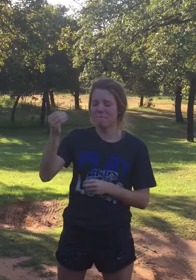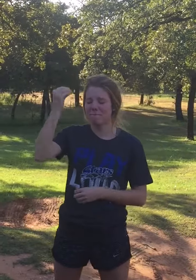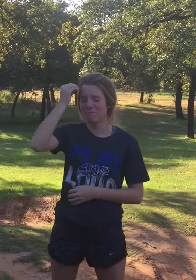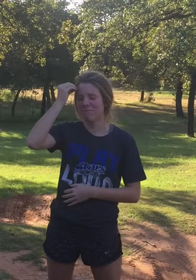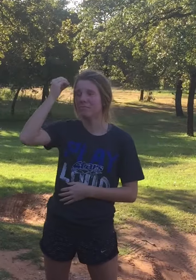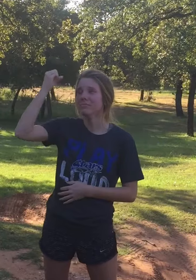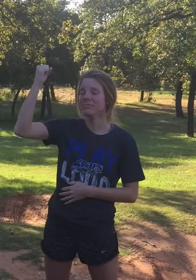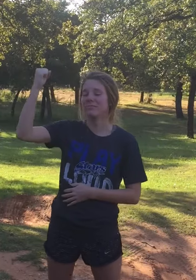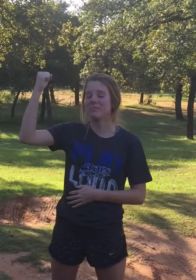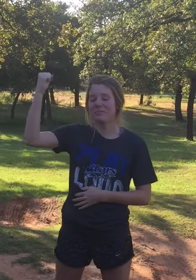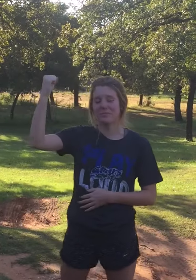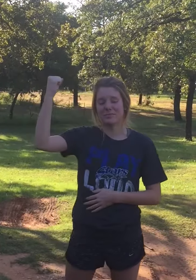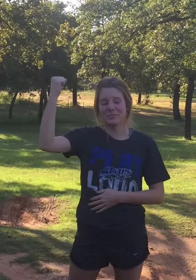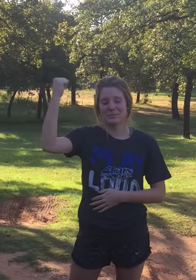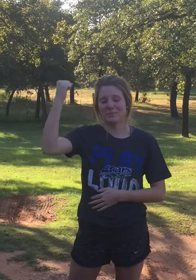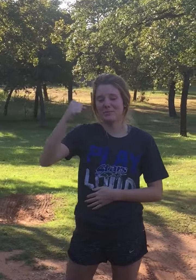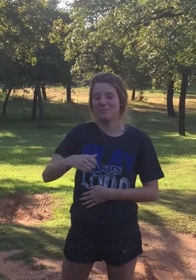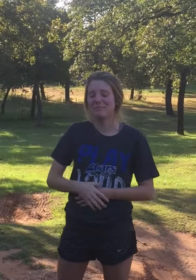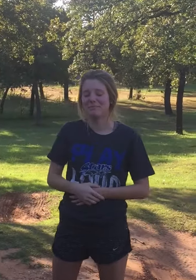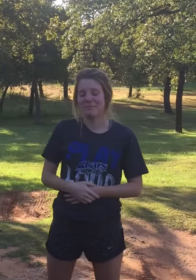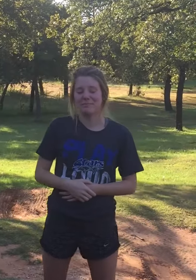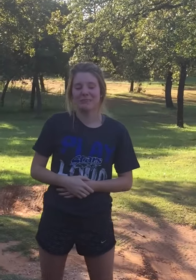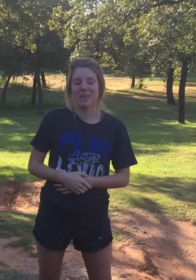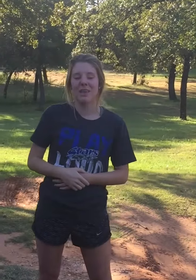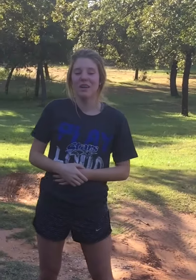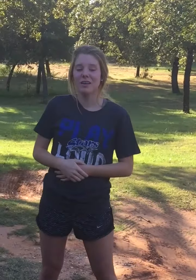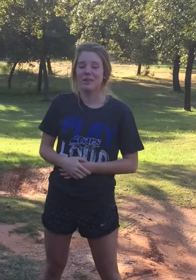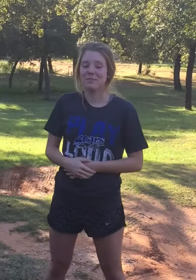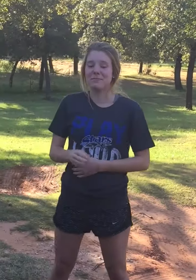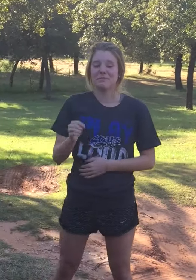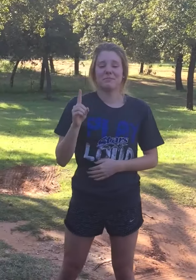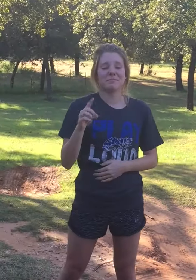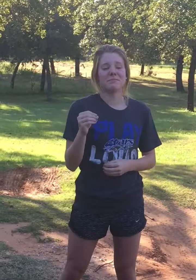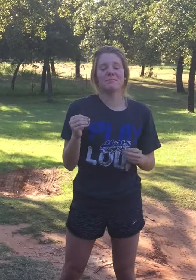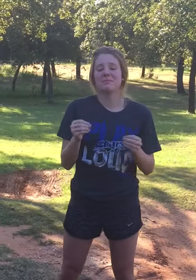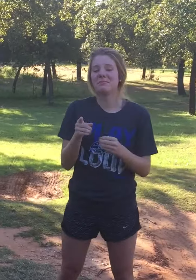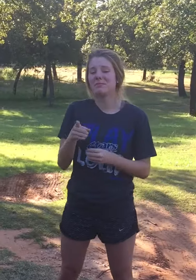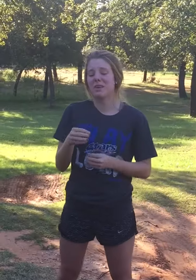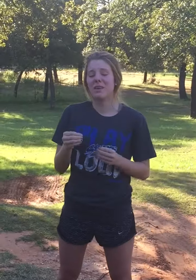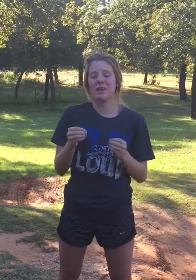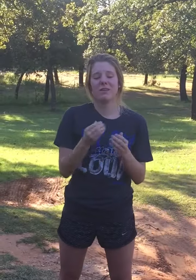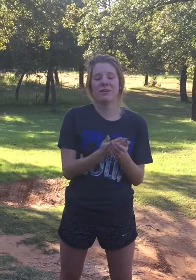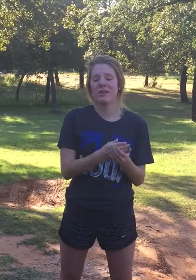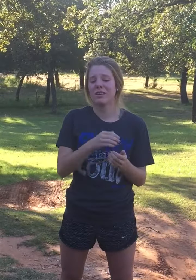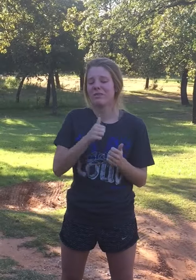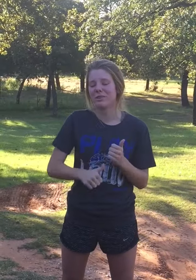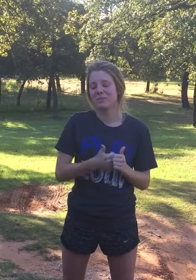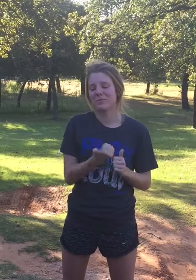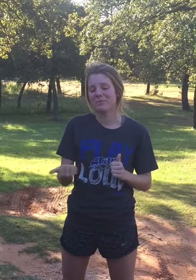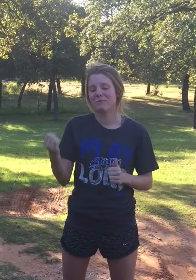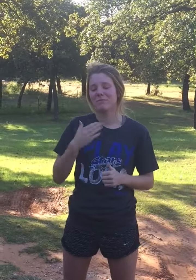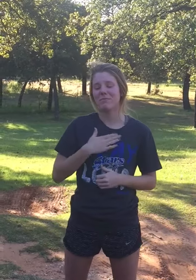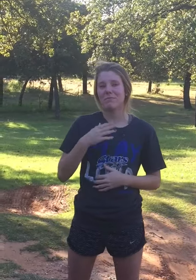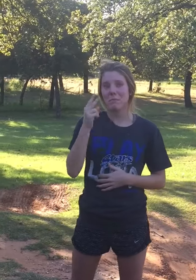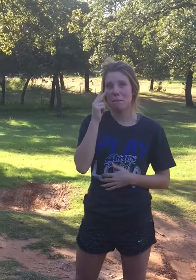memory. And there's a little bit of you in everything I